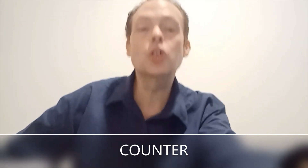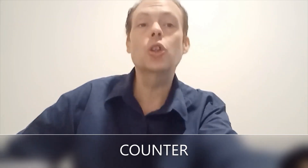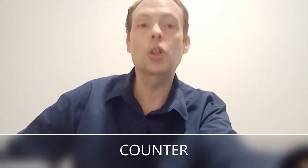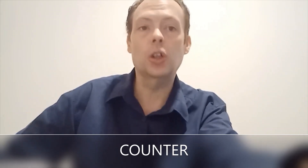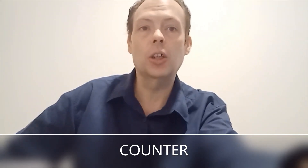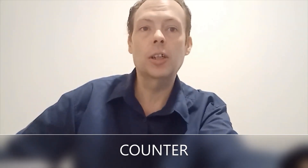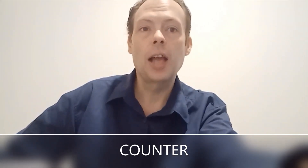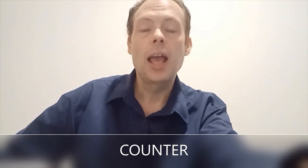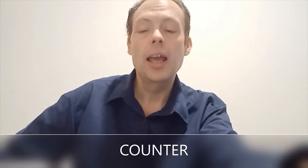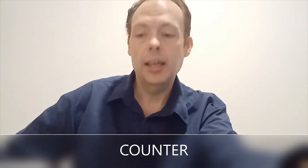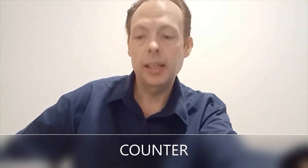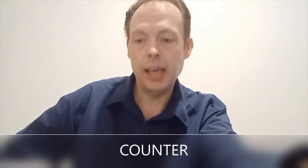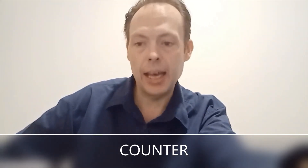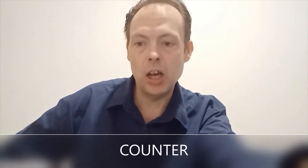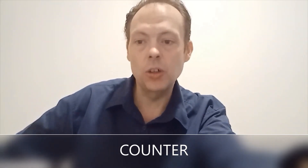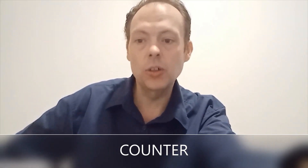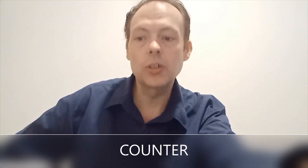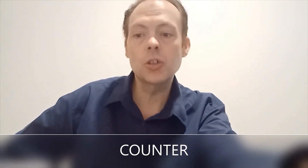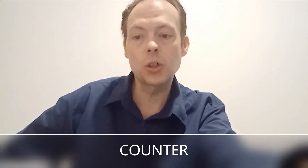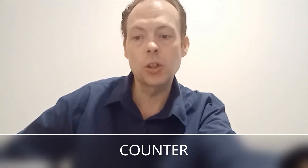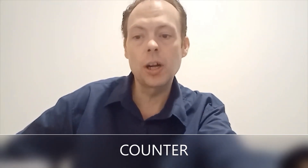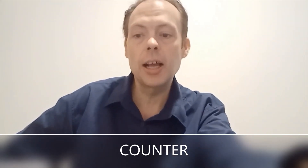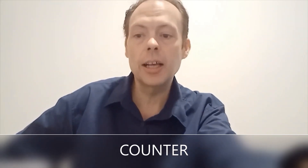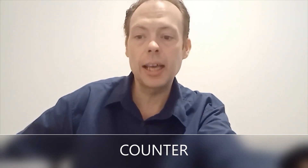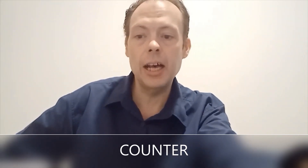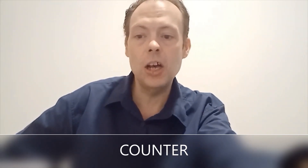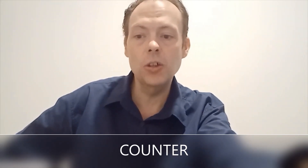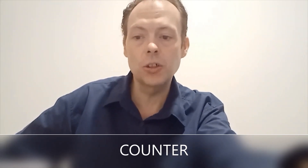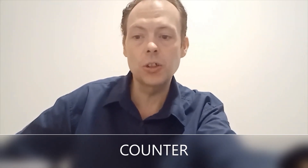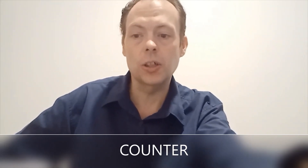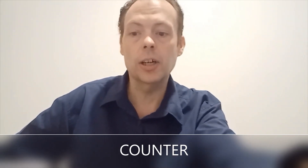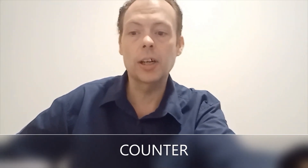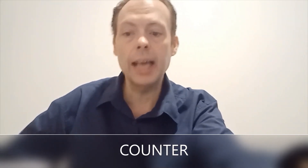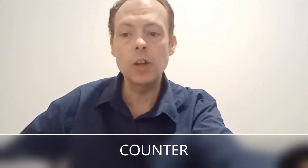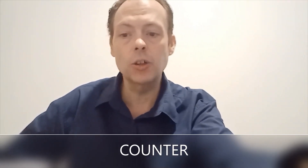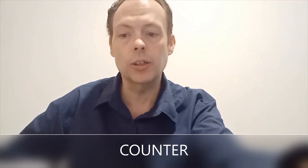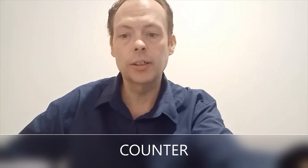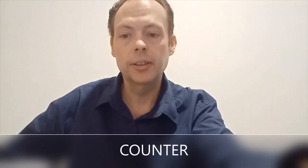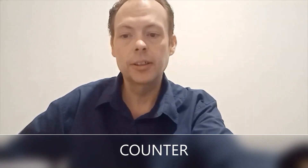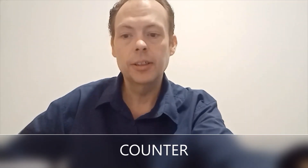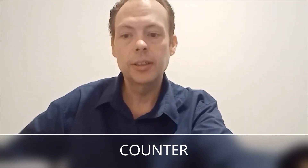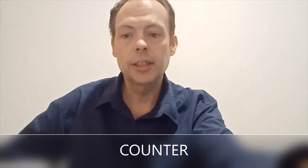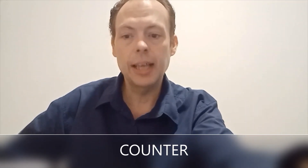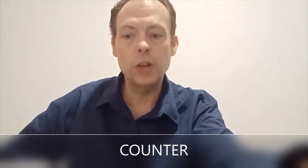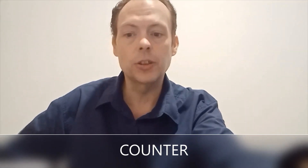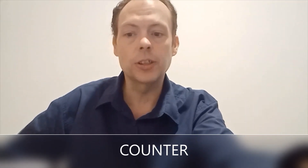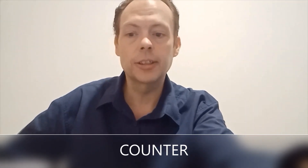Counter. Counter. Counter. Counter. Counter. Counter.